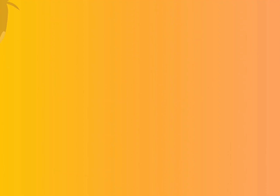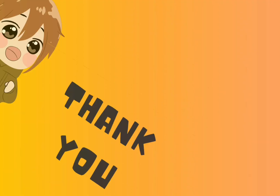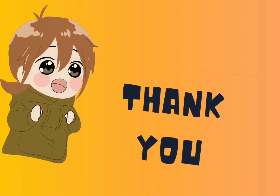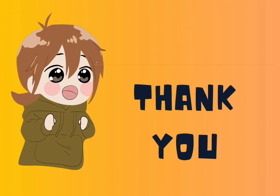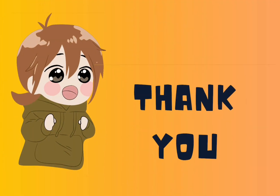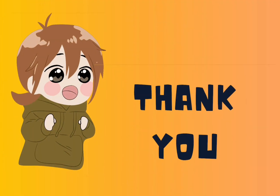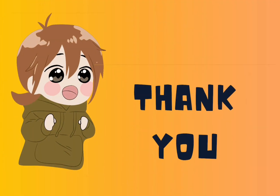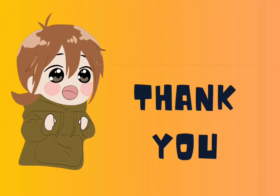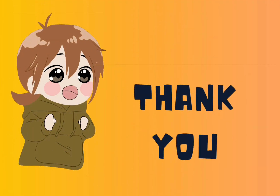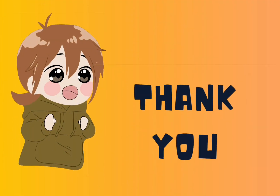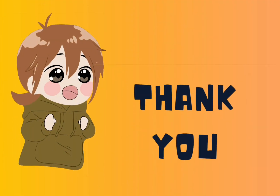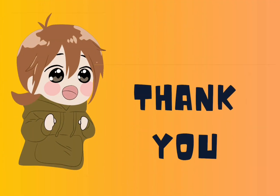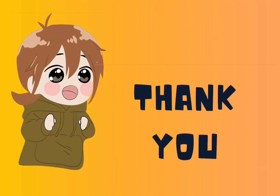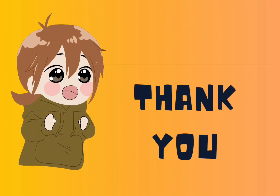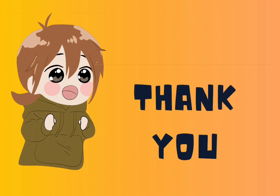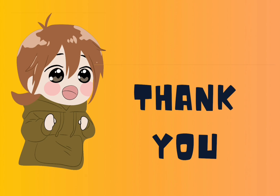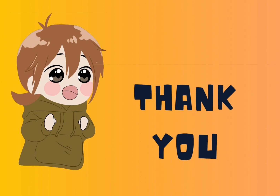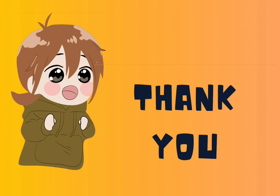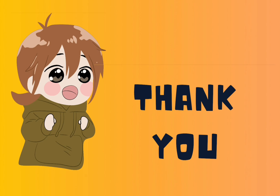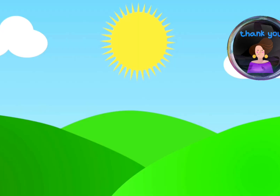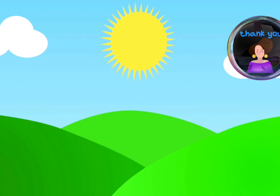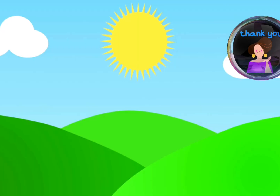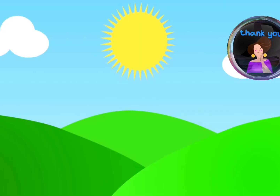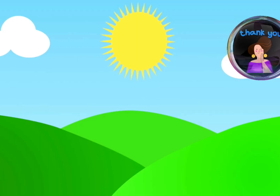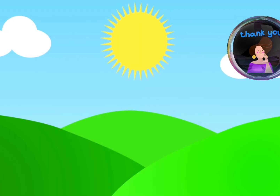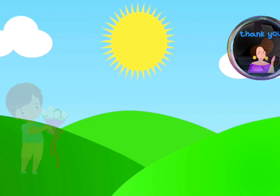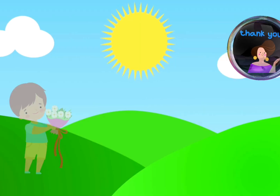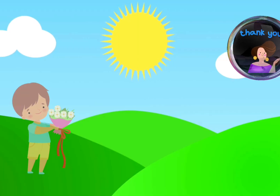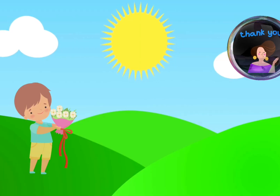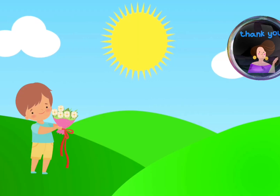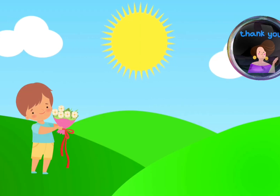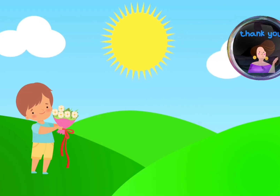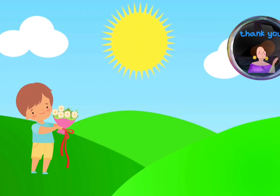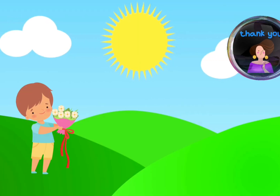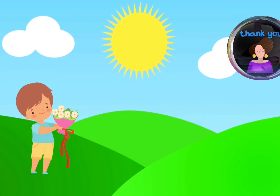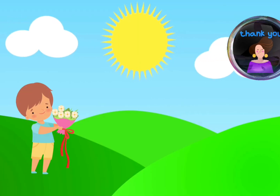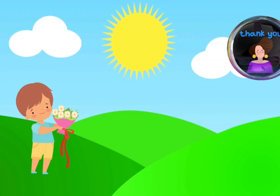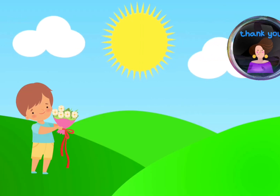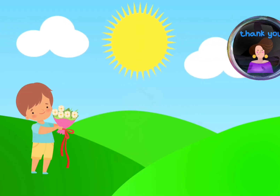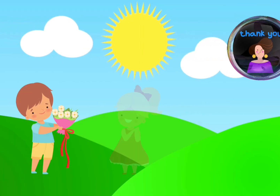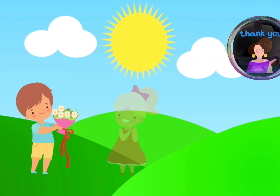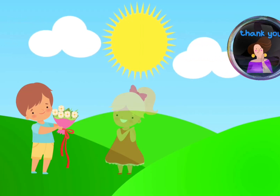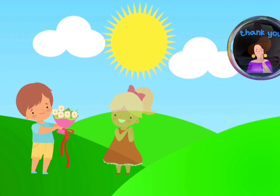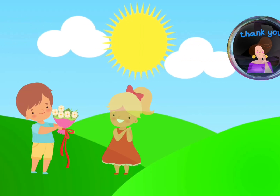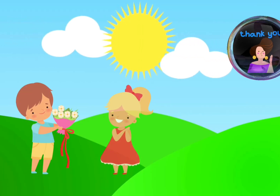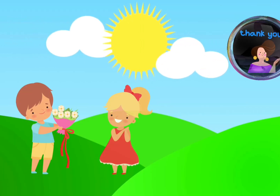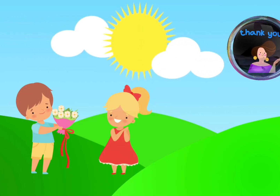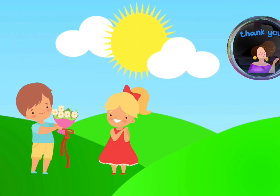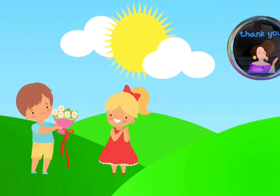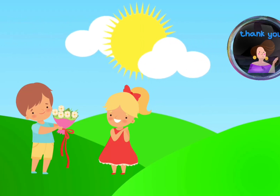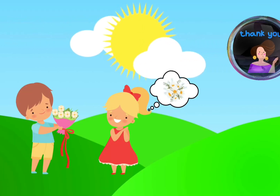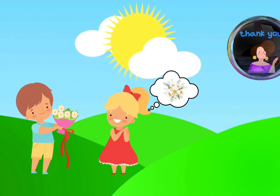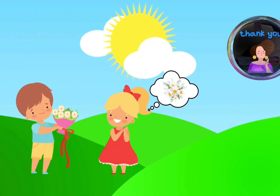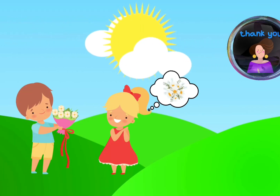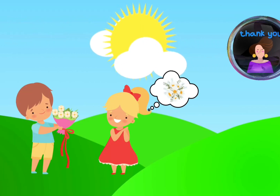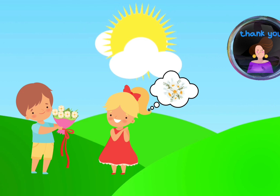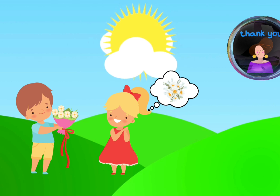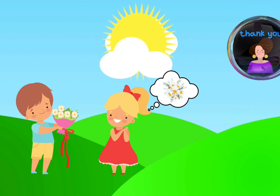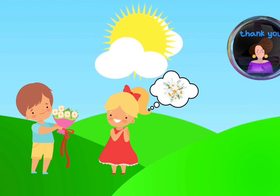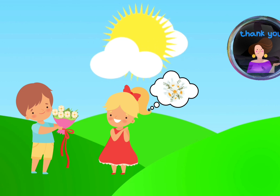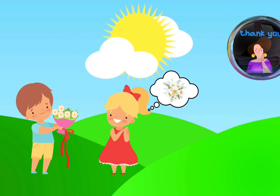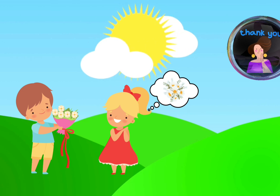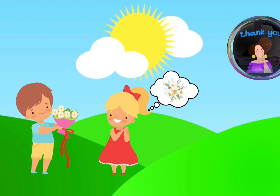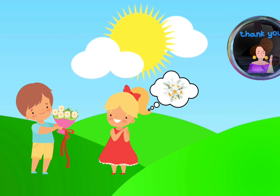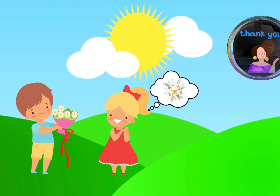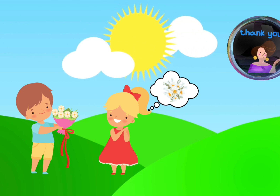When you've gotten what you wanted, you say thank you. When someone gives you something, you say thank